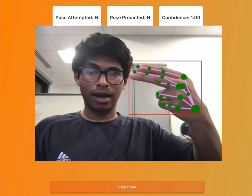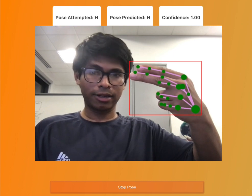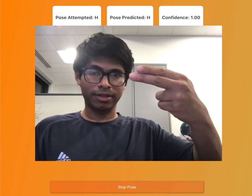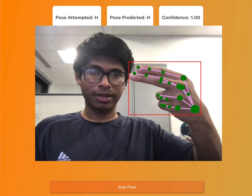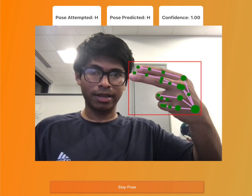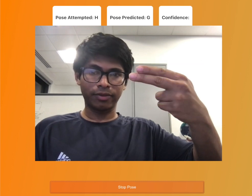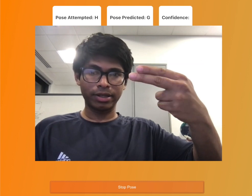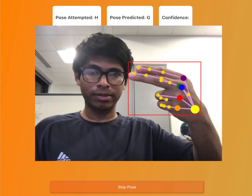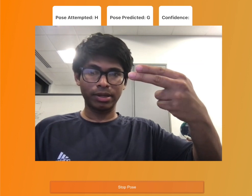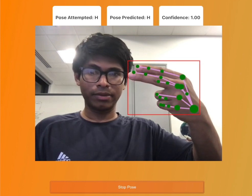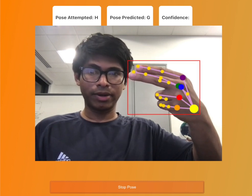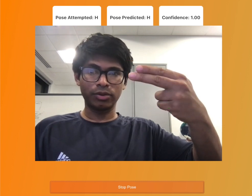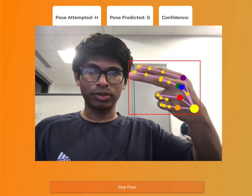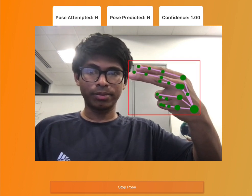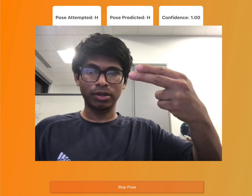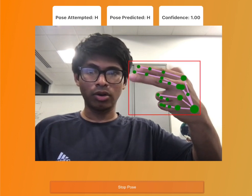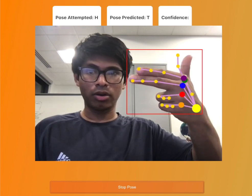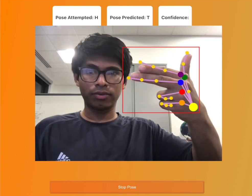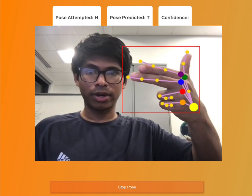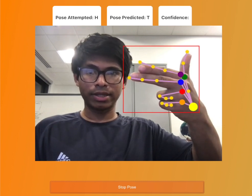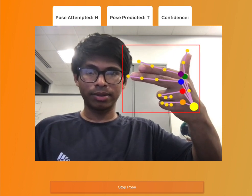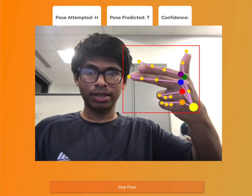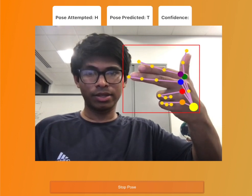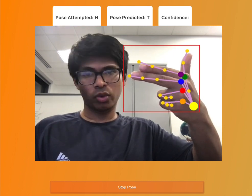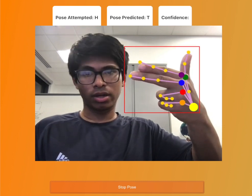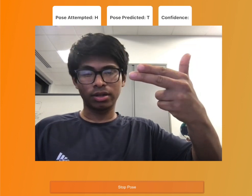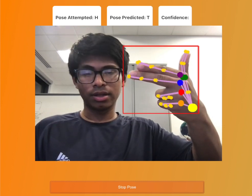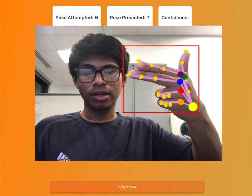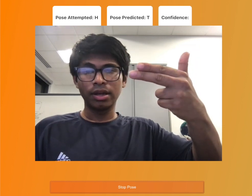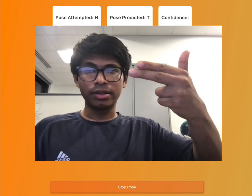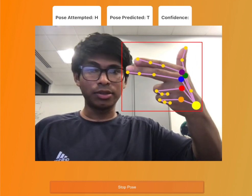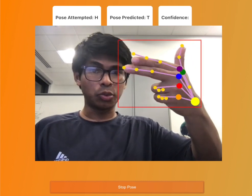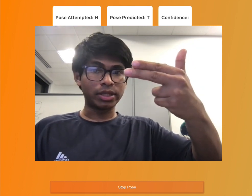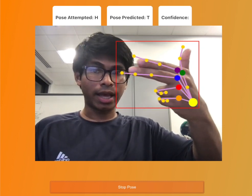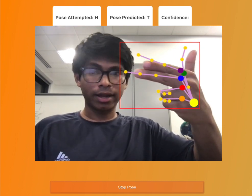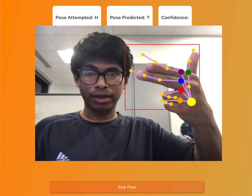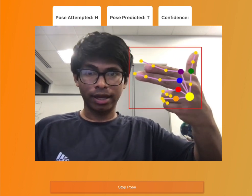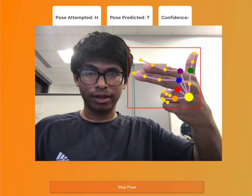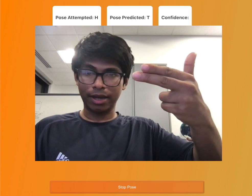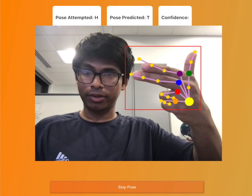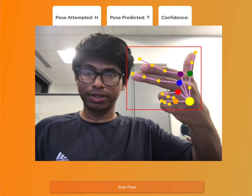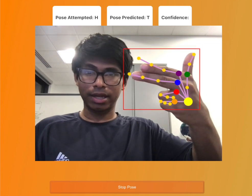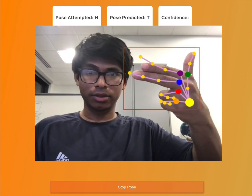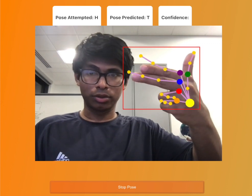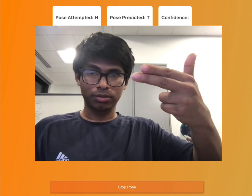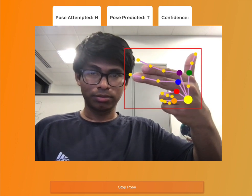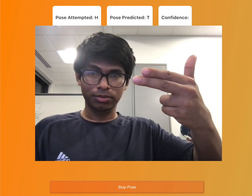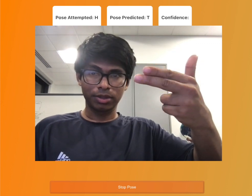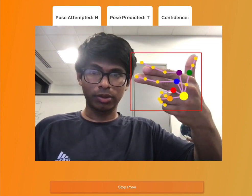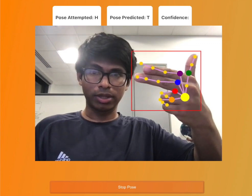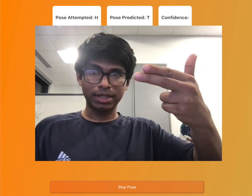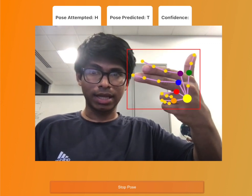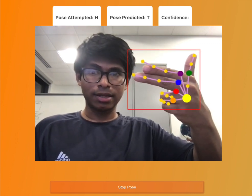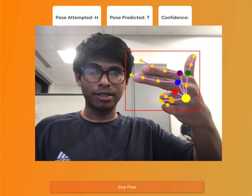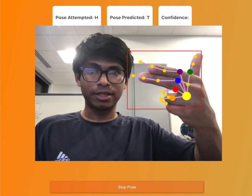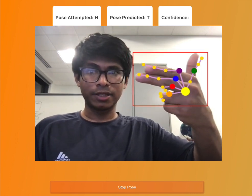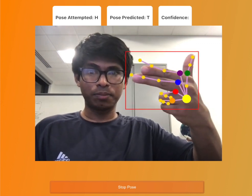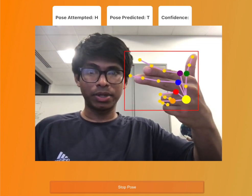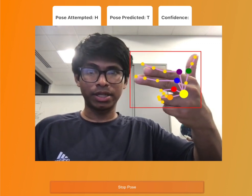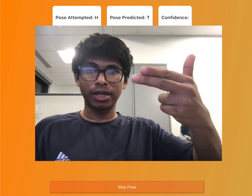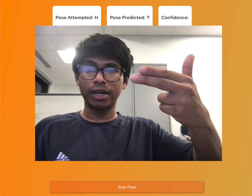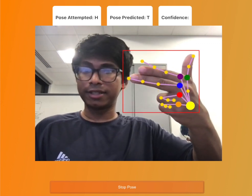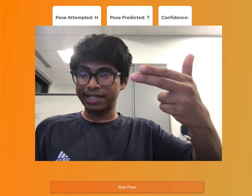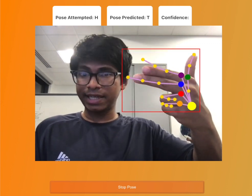I learned the sign. For example, if I do something wrong, for example, this one is another sign. You can see that this